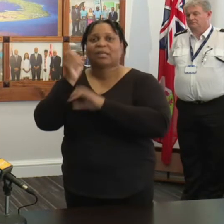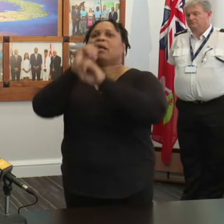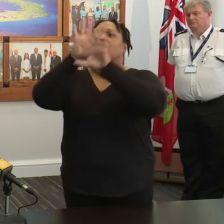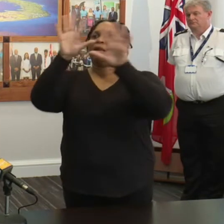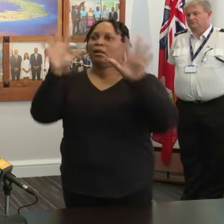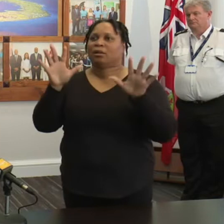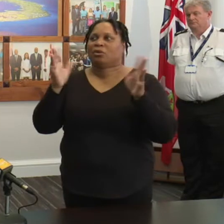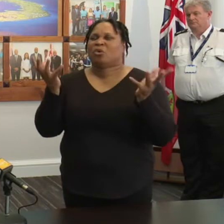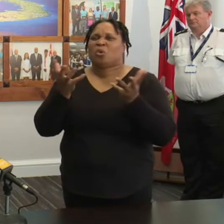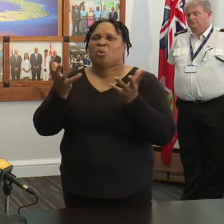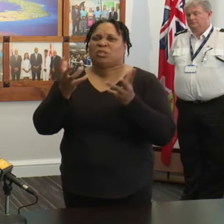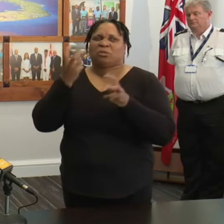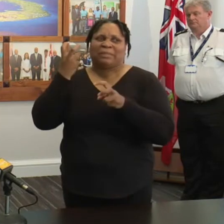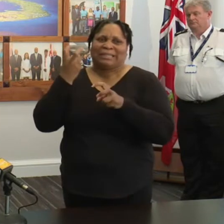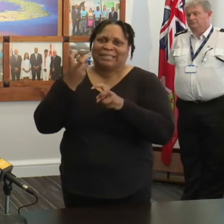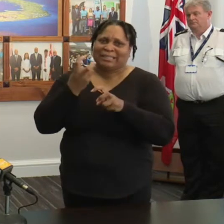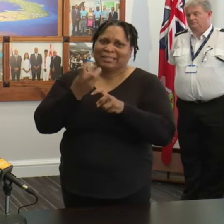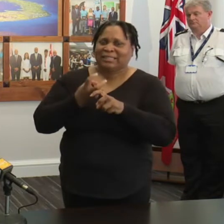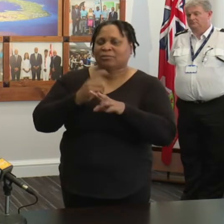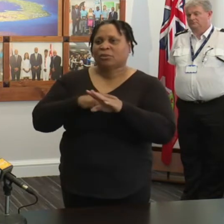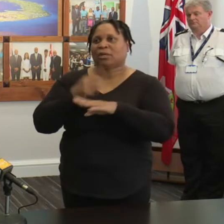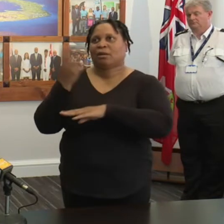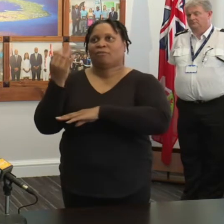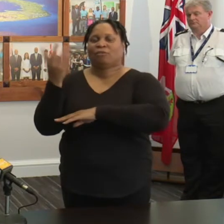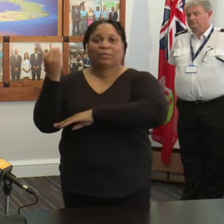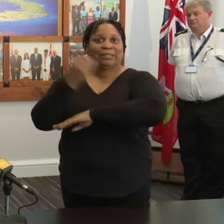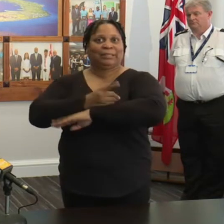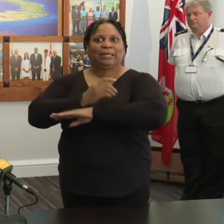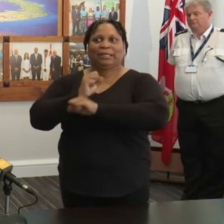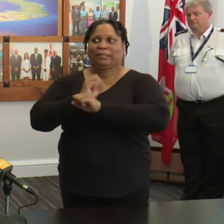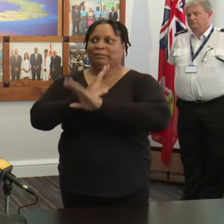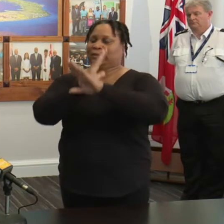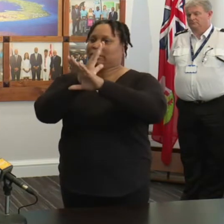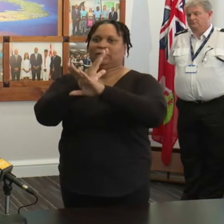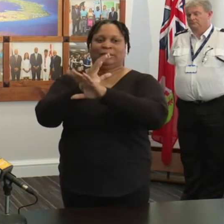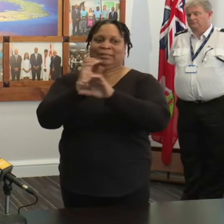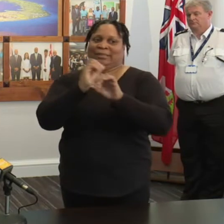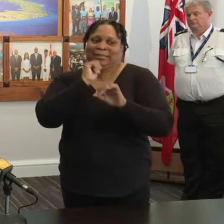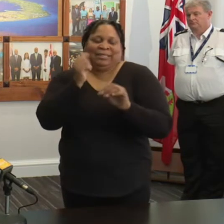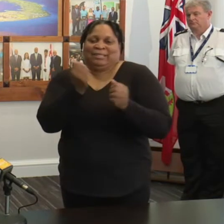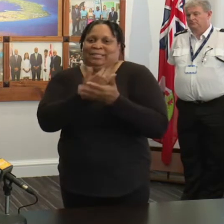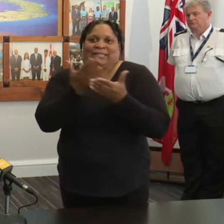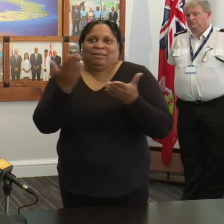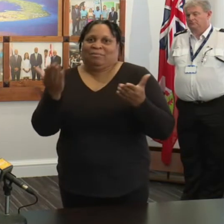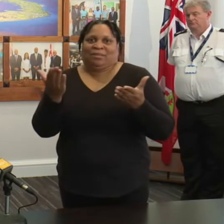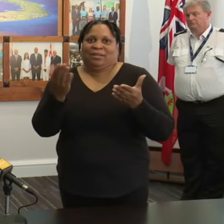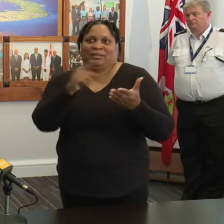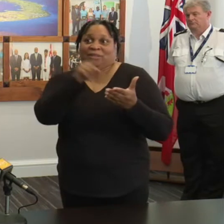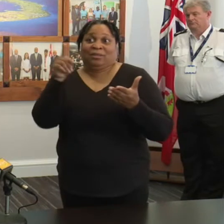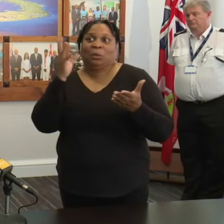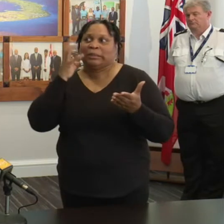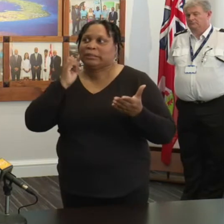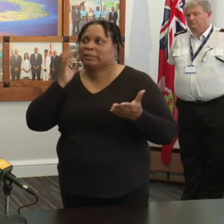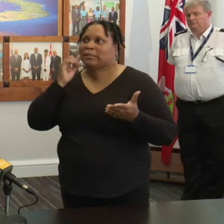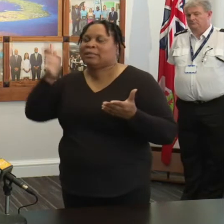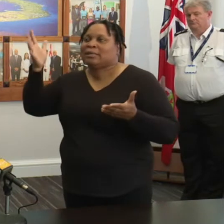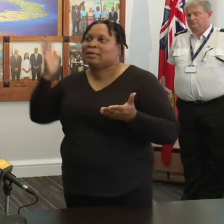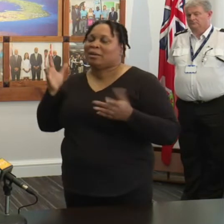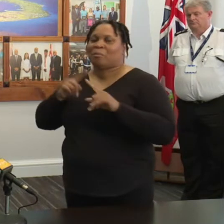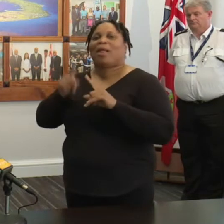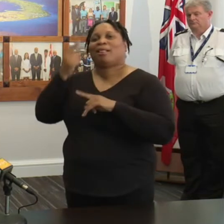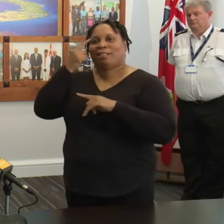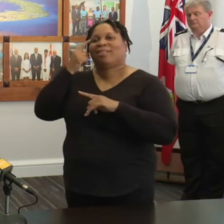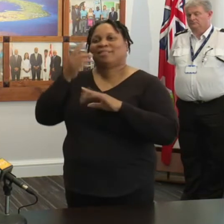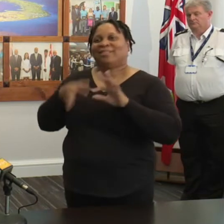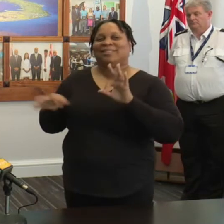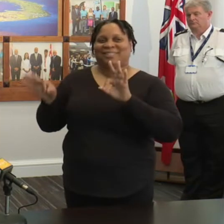going to be a very difficult time. 14 days of sheltering at home is not something most of us have any experience in, but I think it's